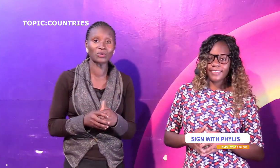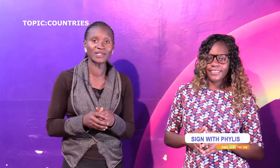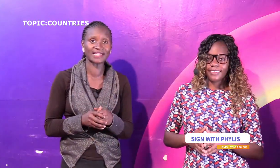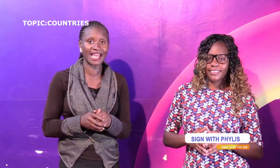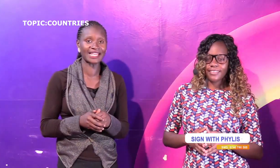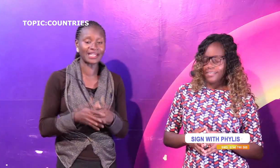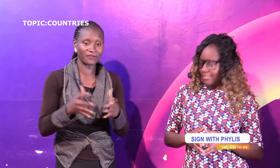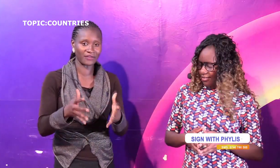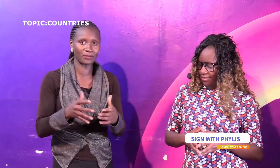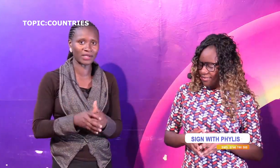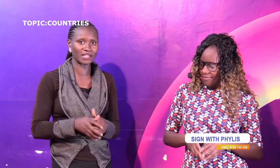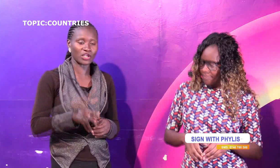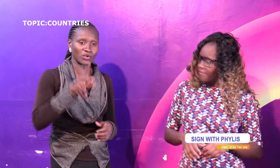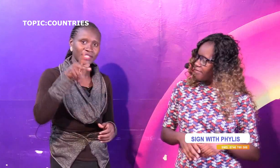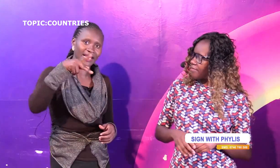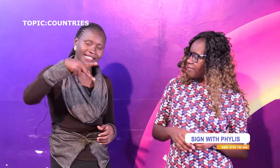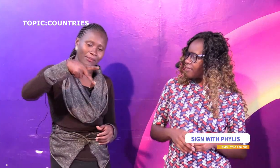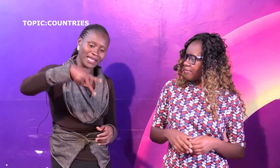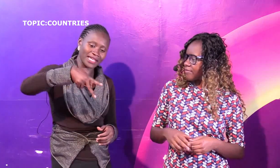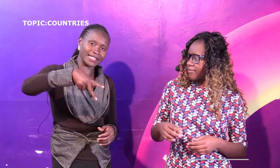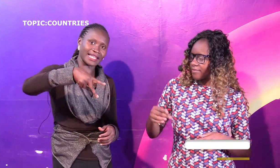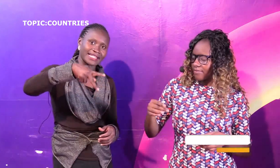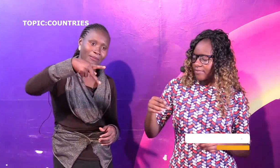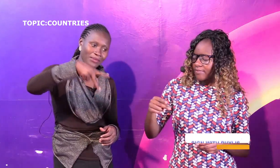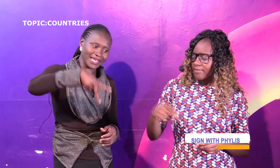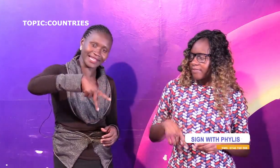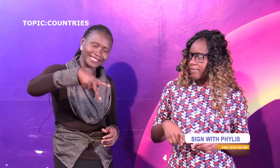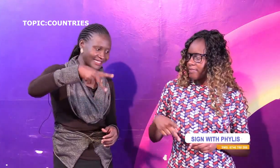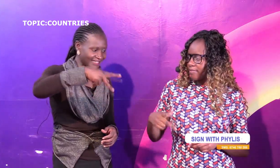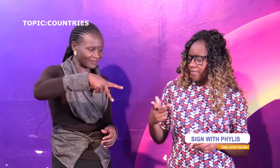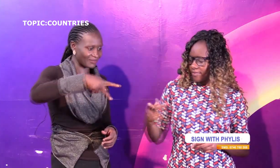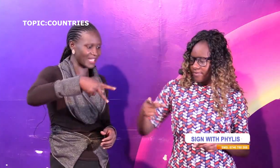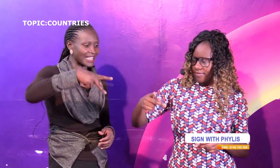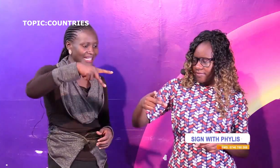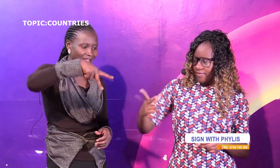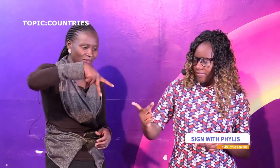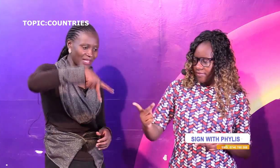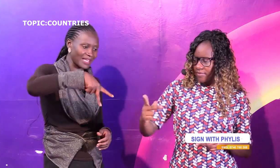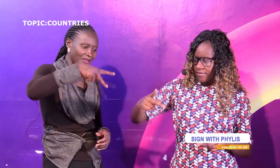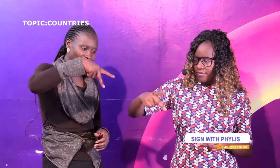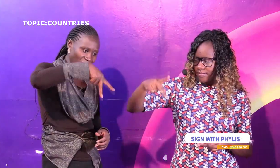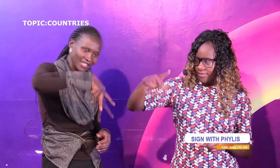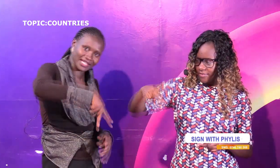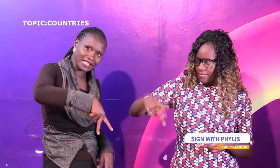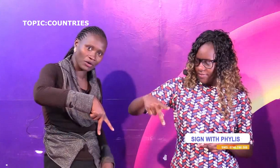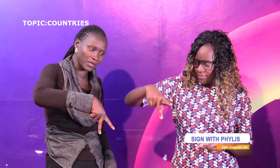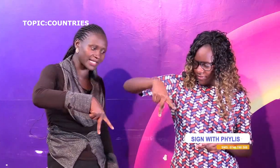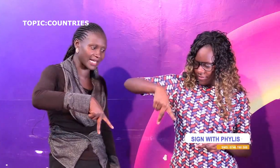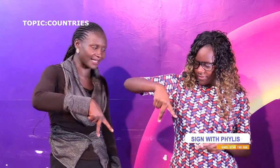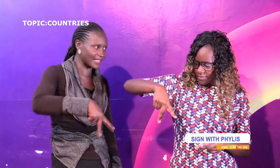sign Philippine? Using letter P. This is letter P. Make it a letter P. Facing downwards like this one. So